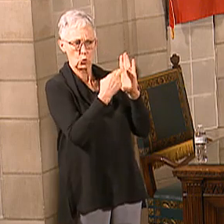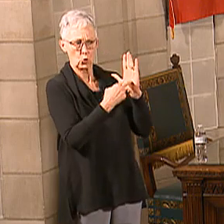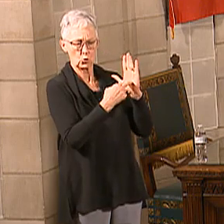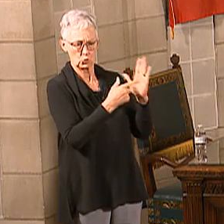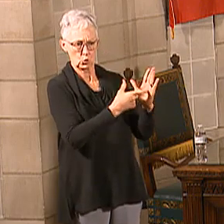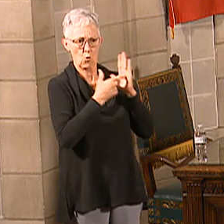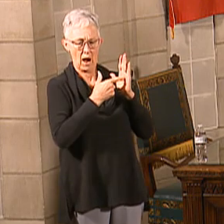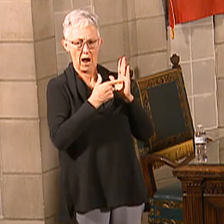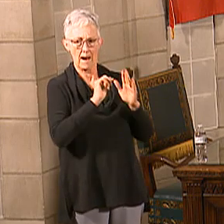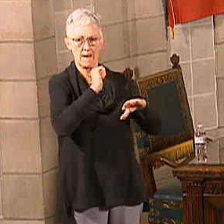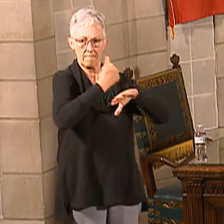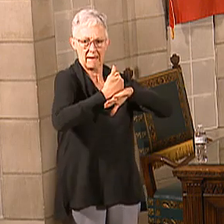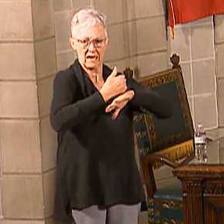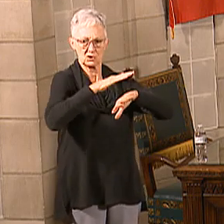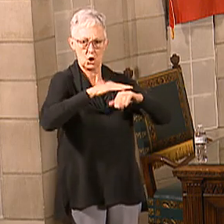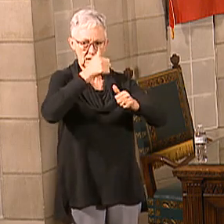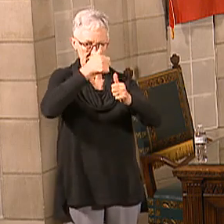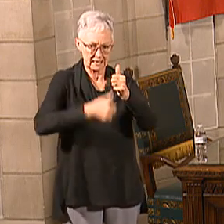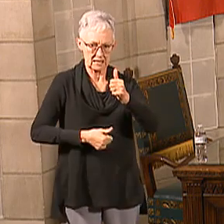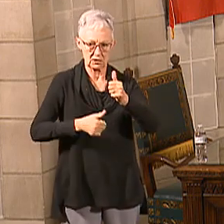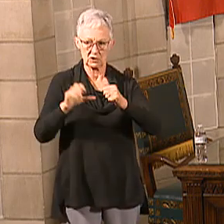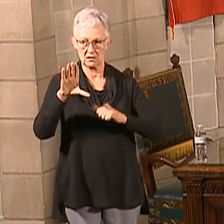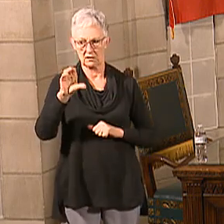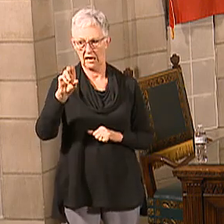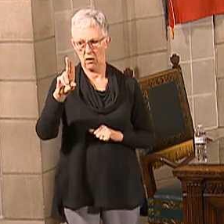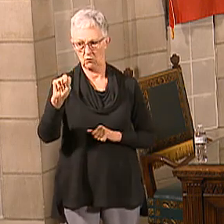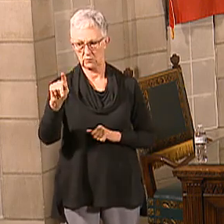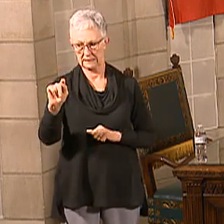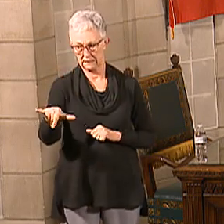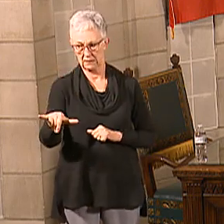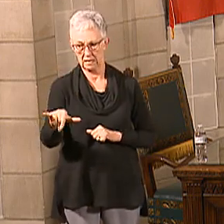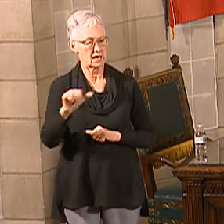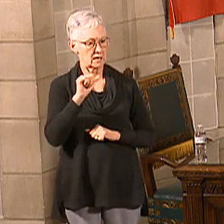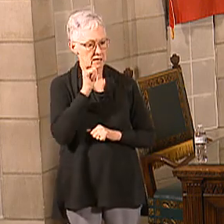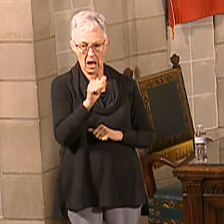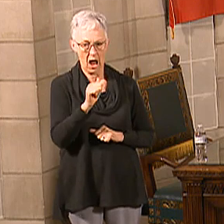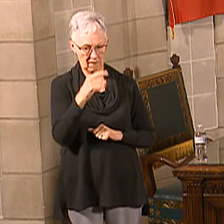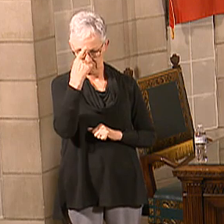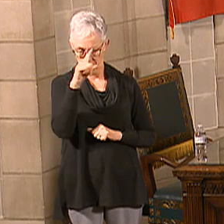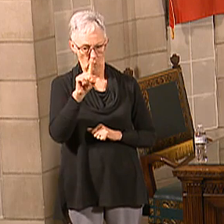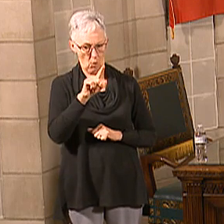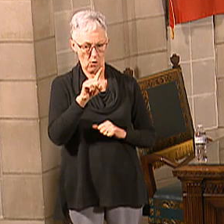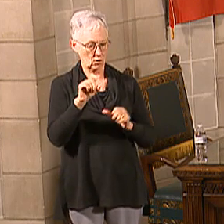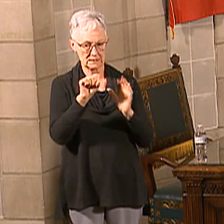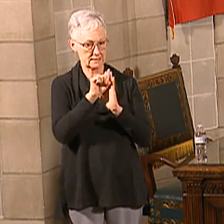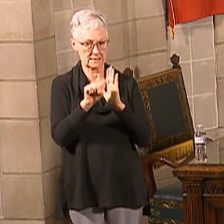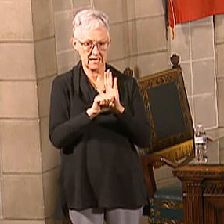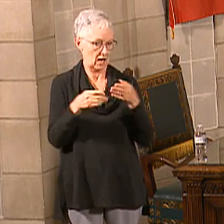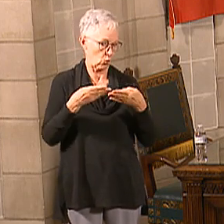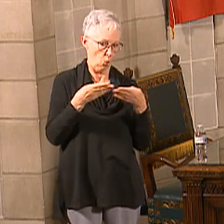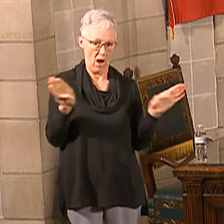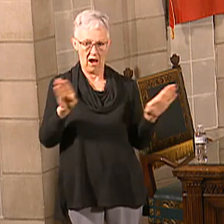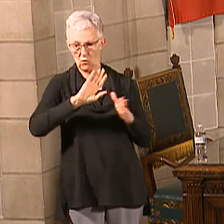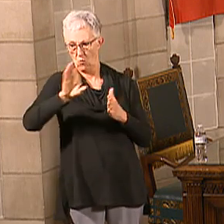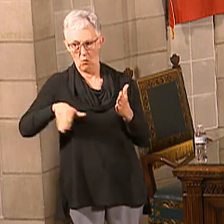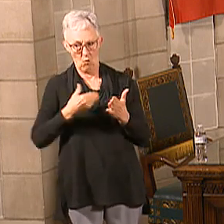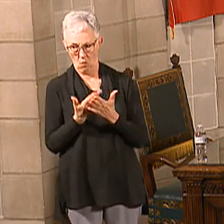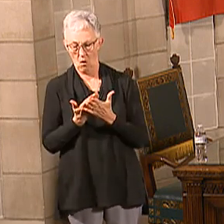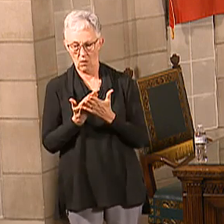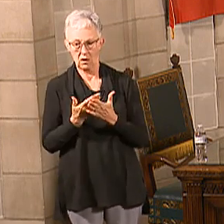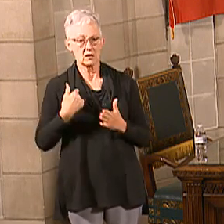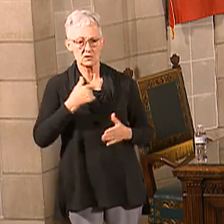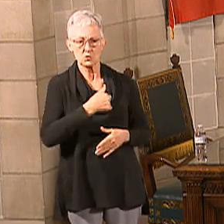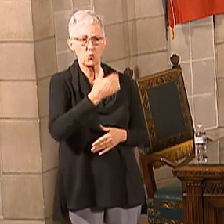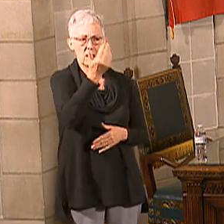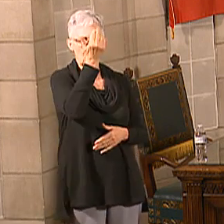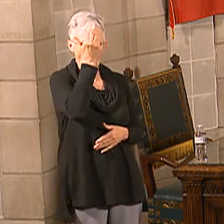this to the parts of the state that the virus is coming to. Understanding the virus will not